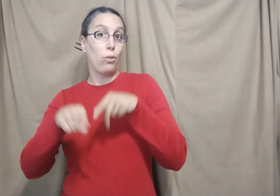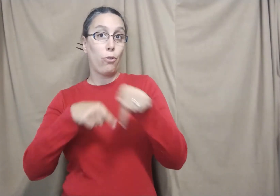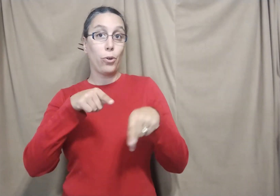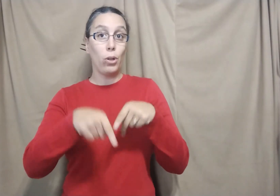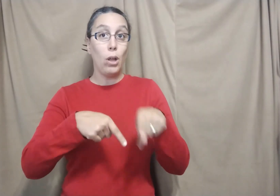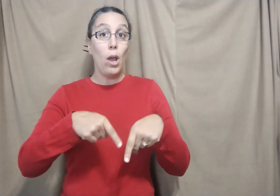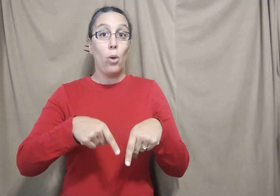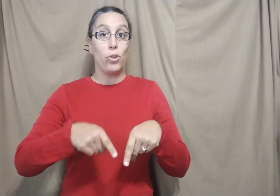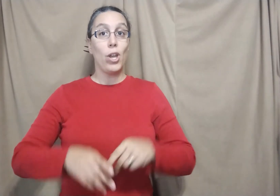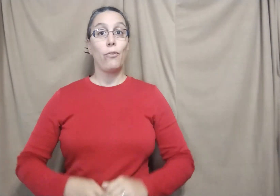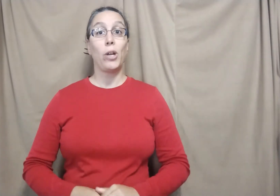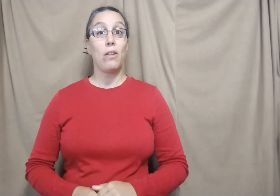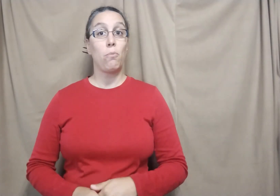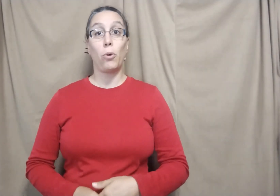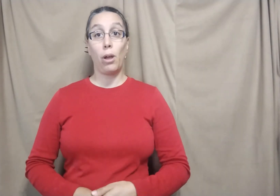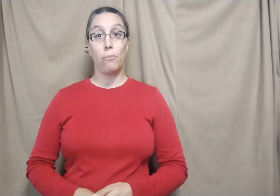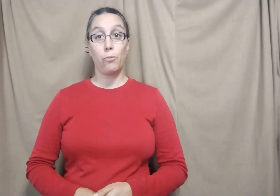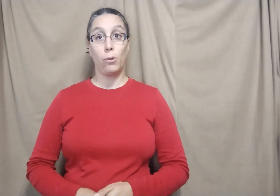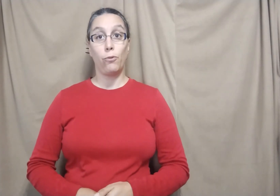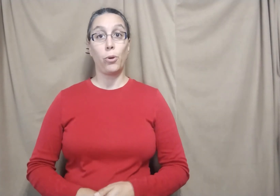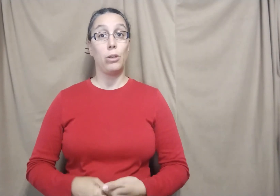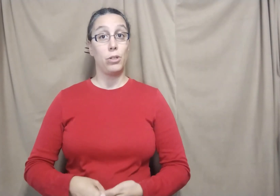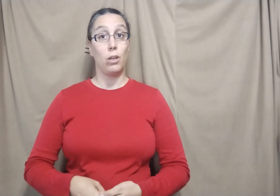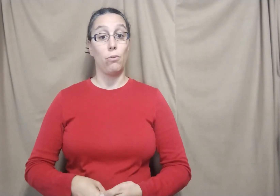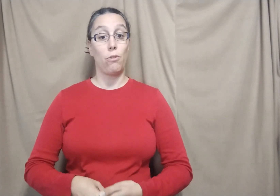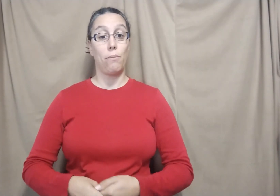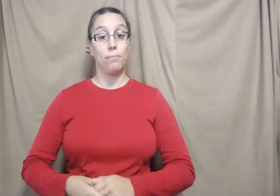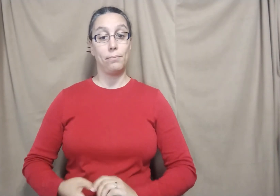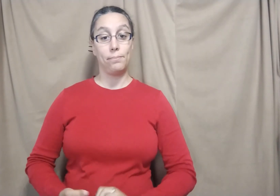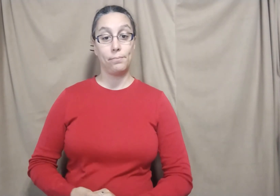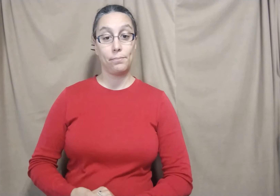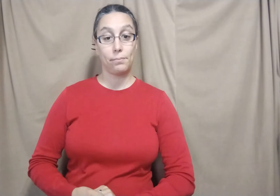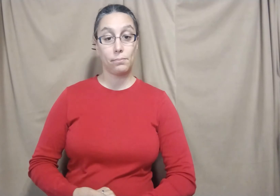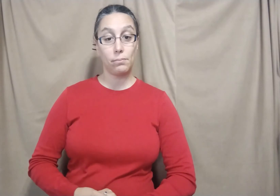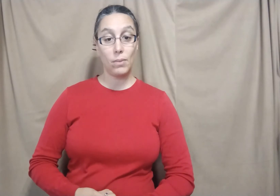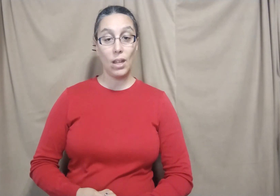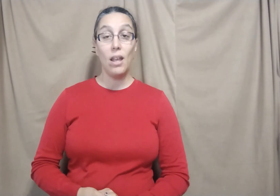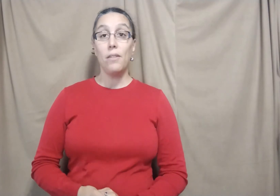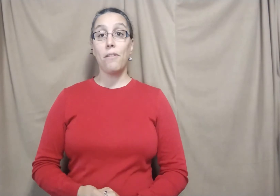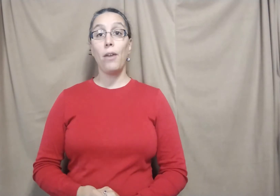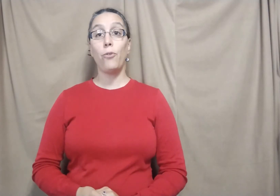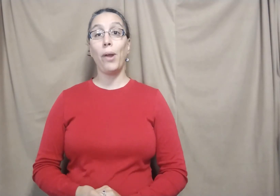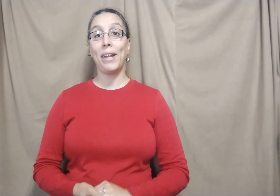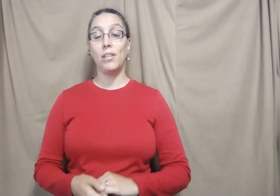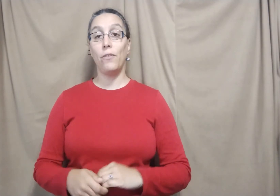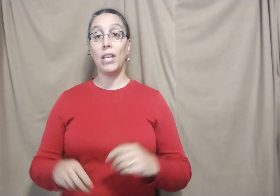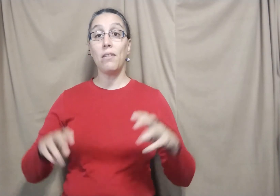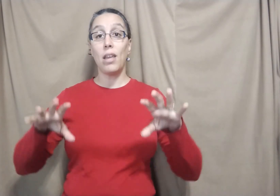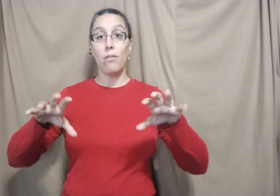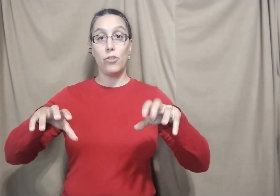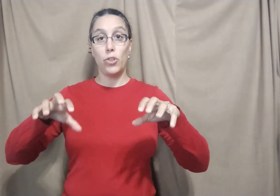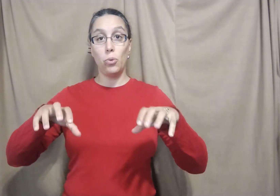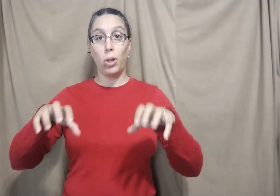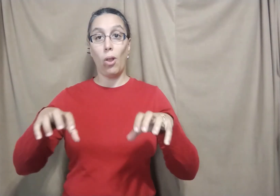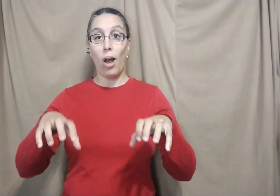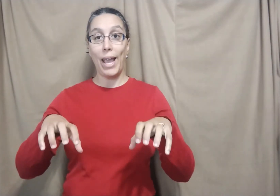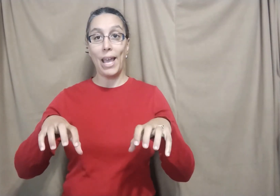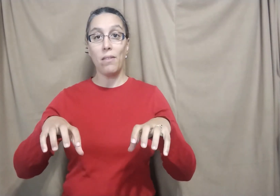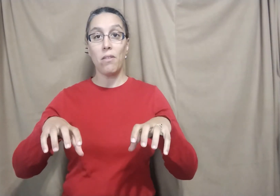circle, whichever is more comfortable for you to use. The sign for activities is two claw hands that you